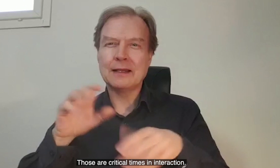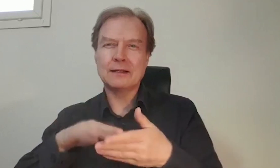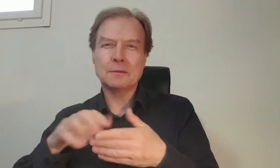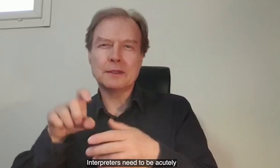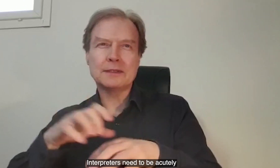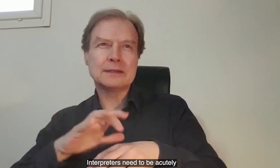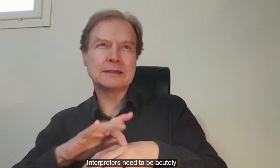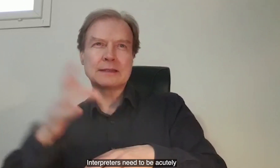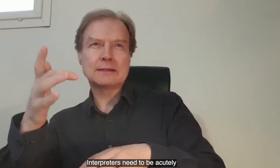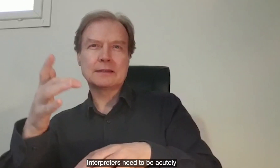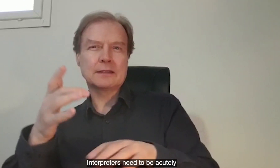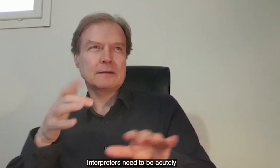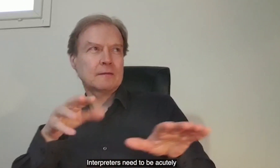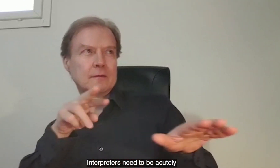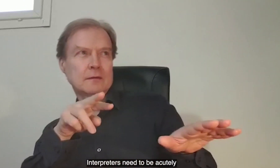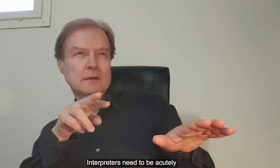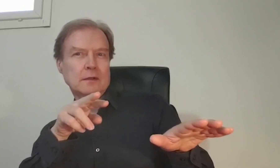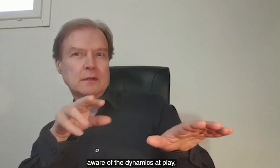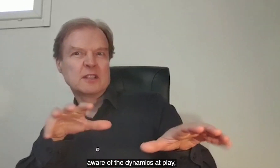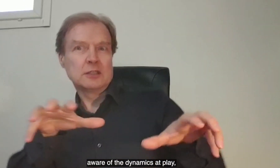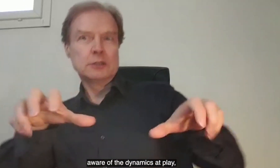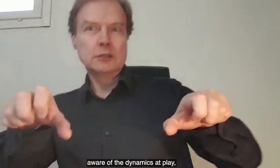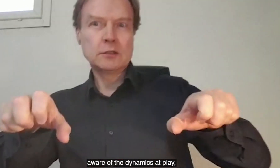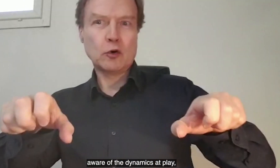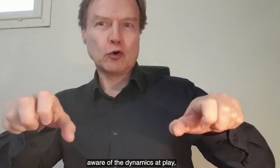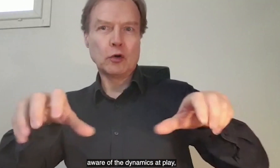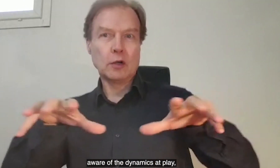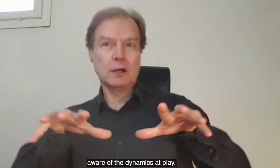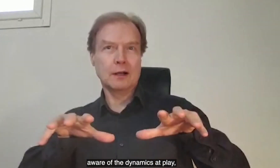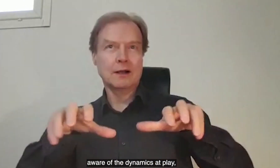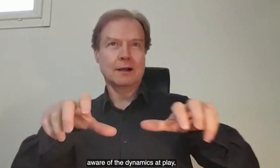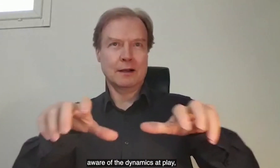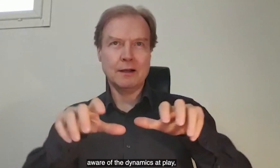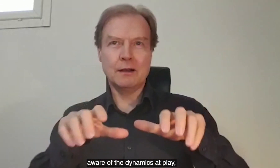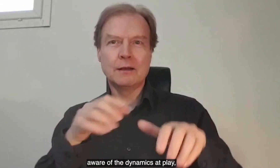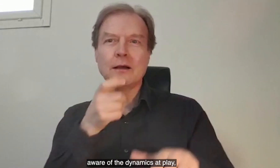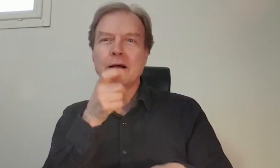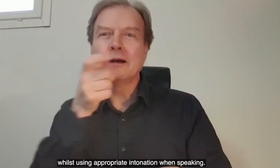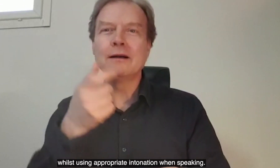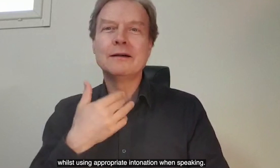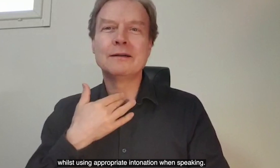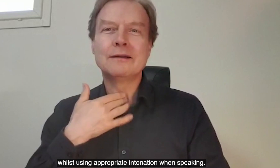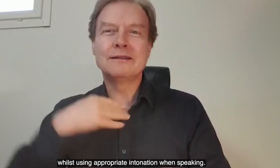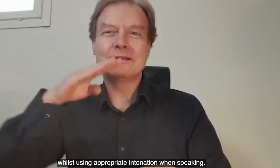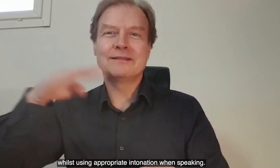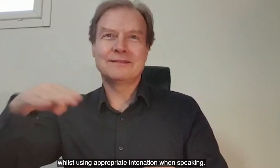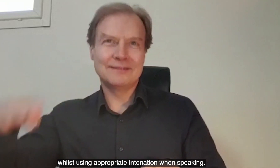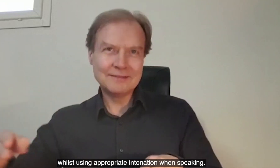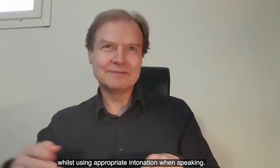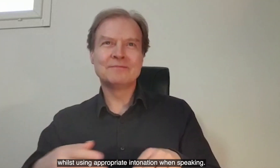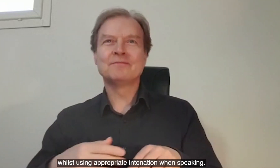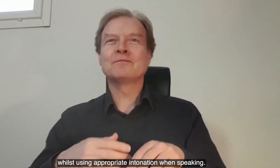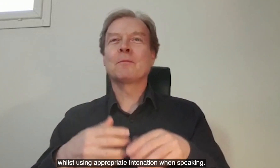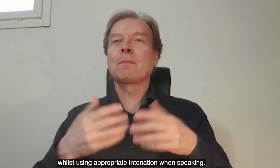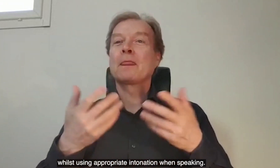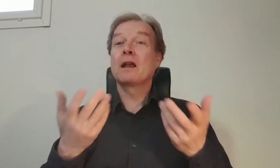are critical times in an interaction. Interpreters need to be acutely aware of the dynamics at